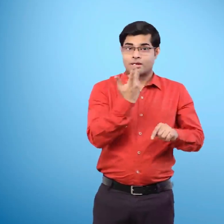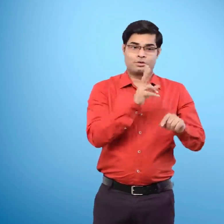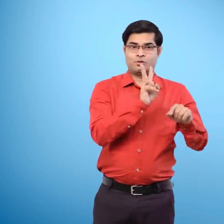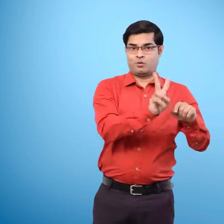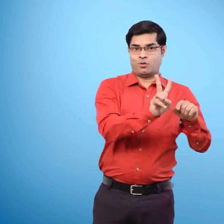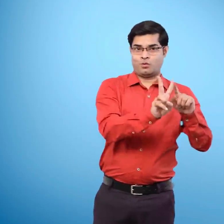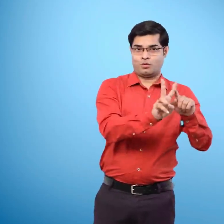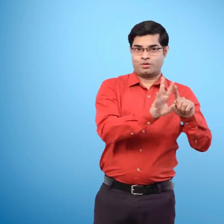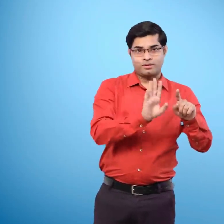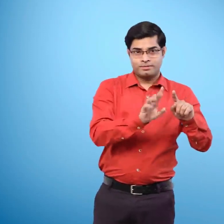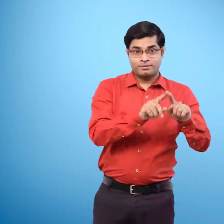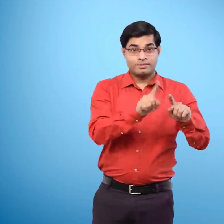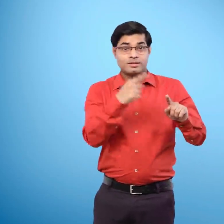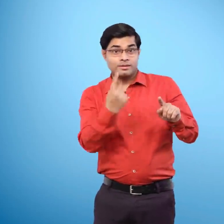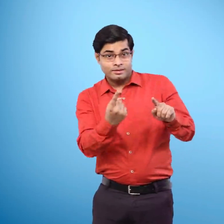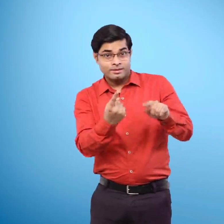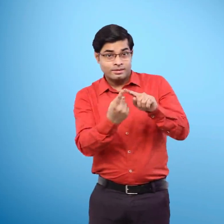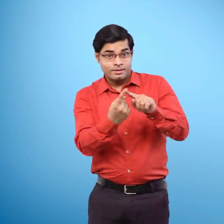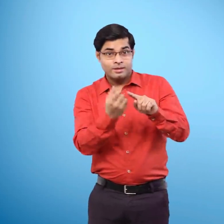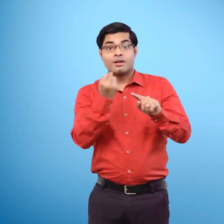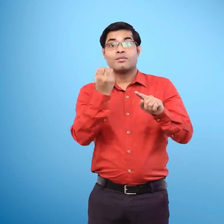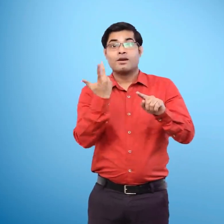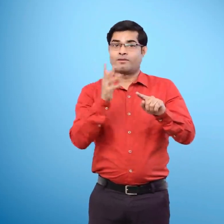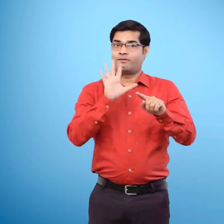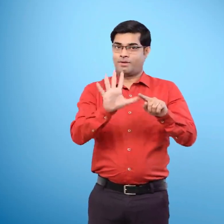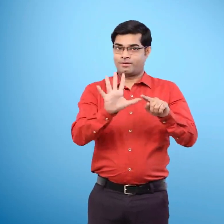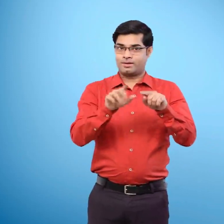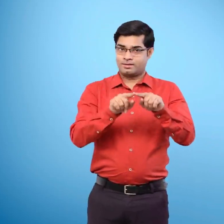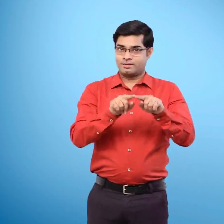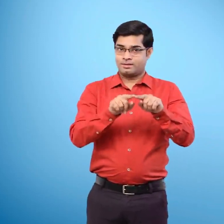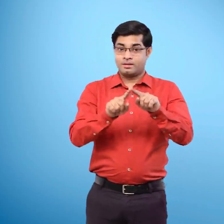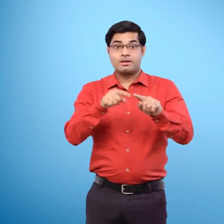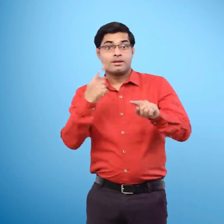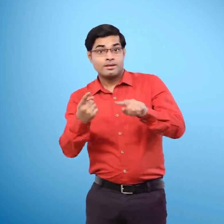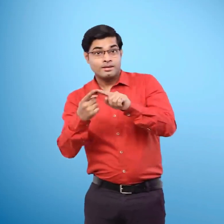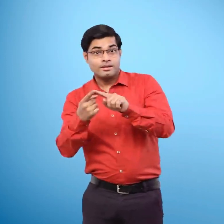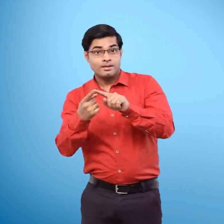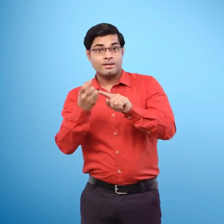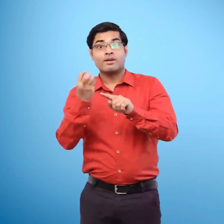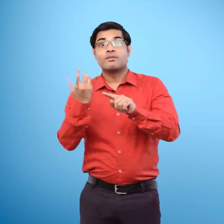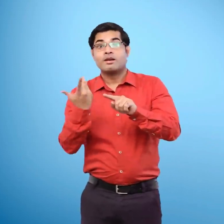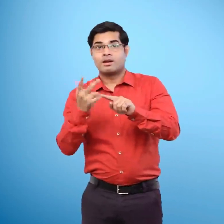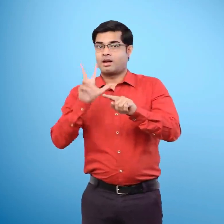number 2, box 2, number 5, box 3, number